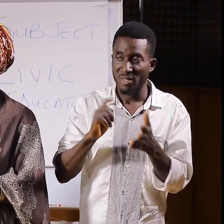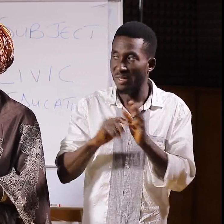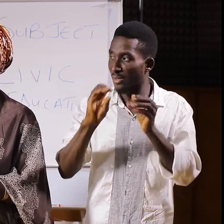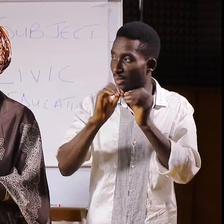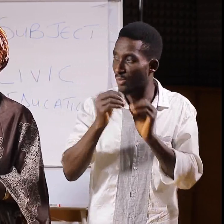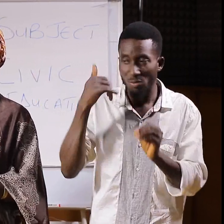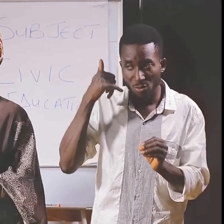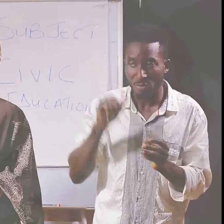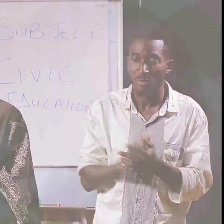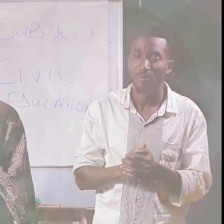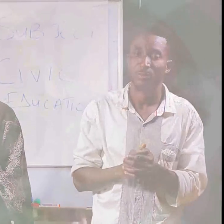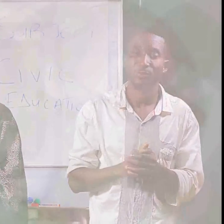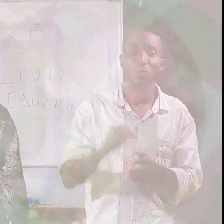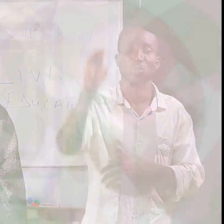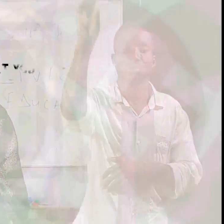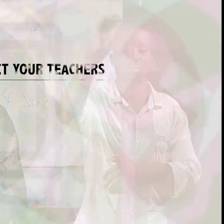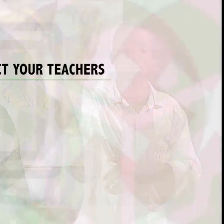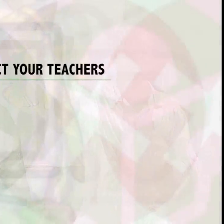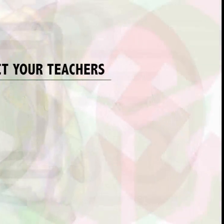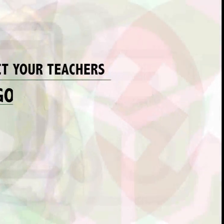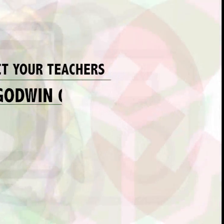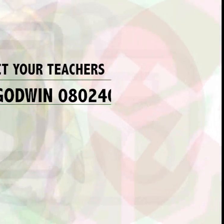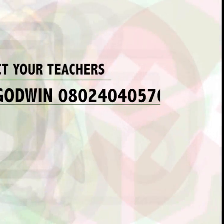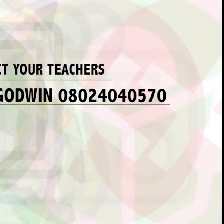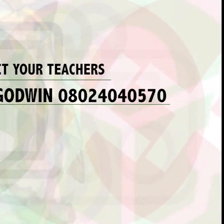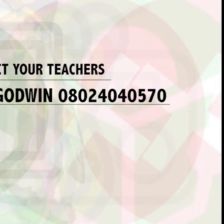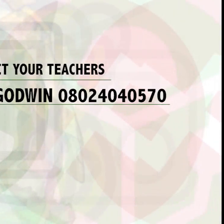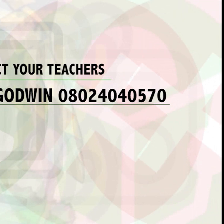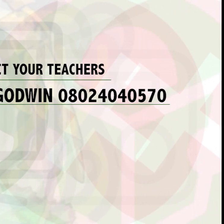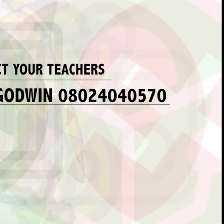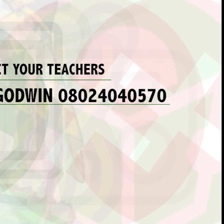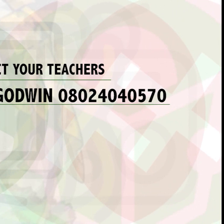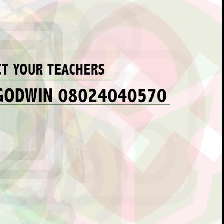explanation on this number 080